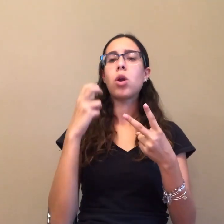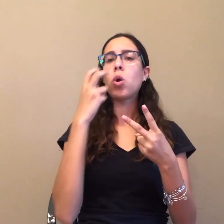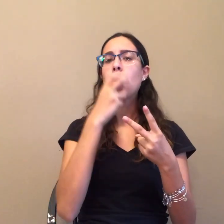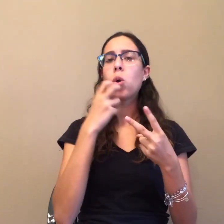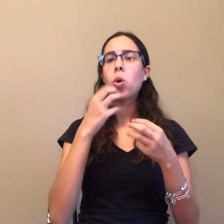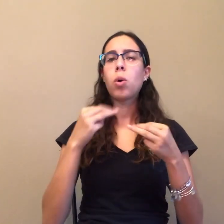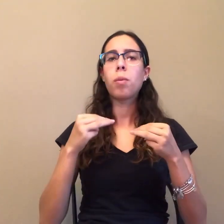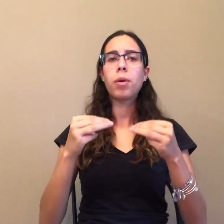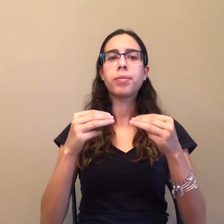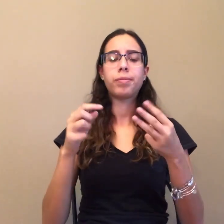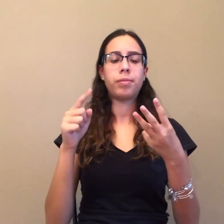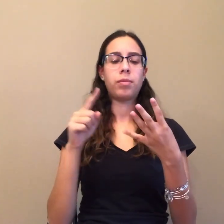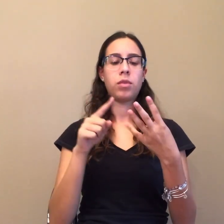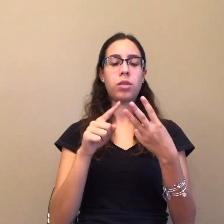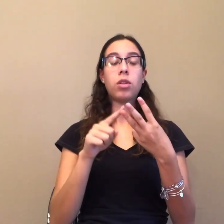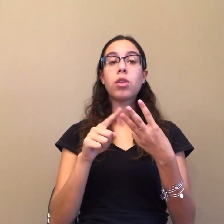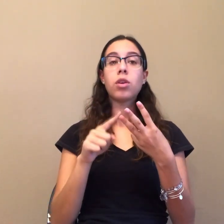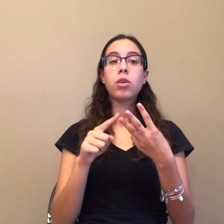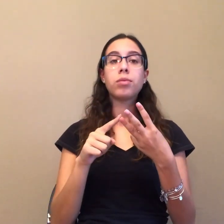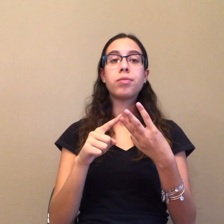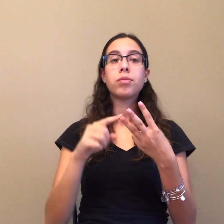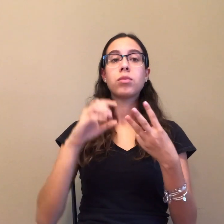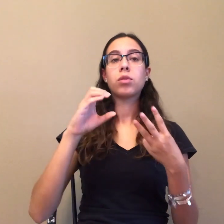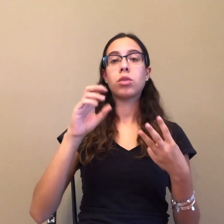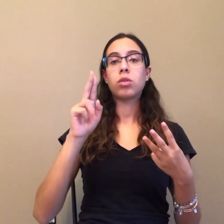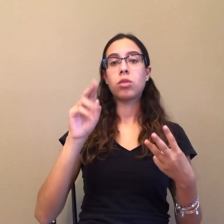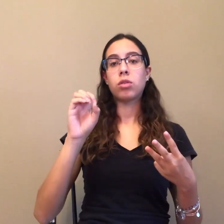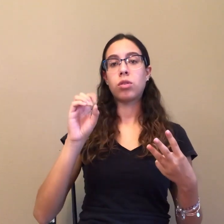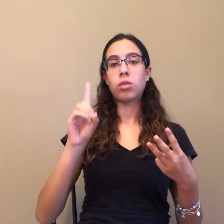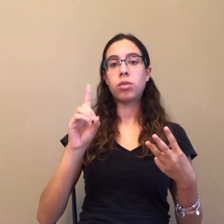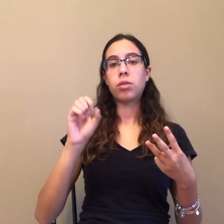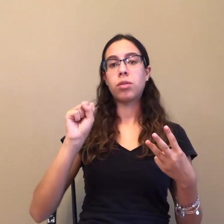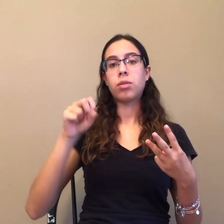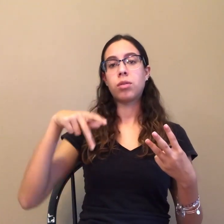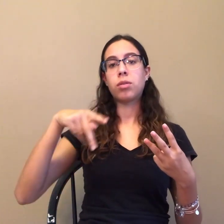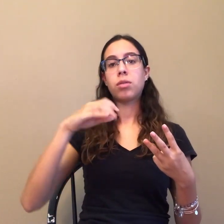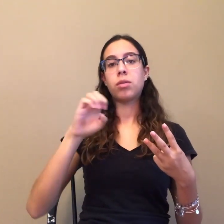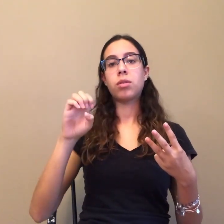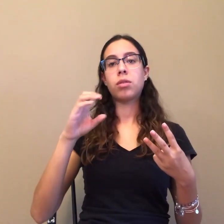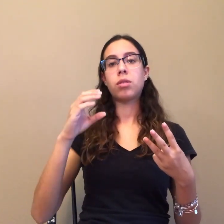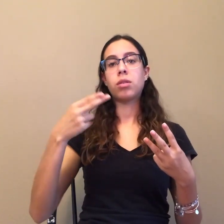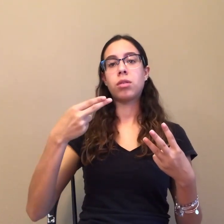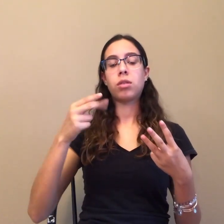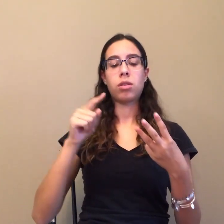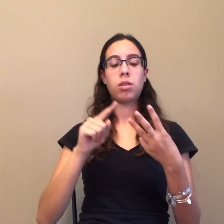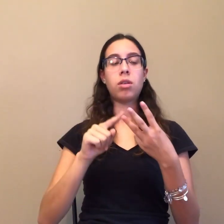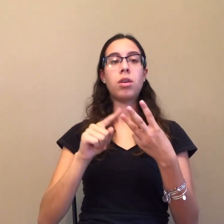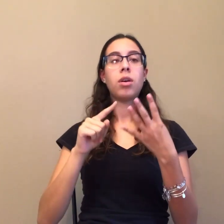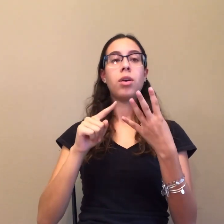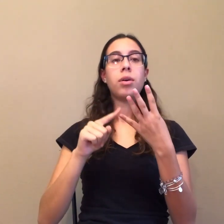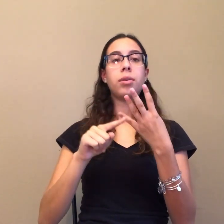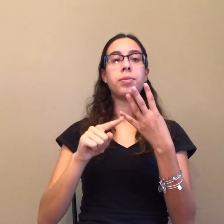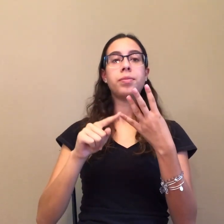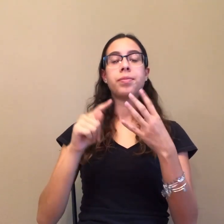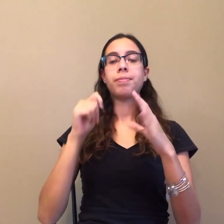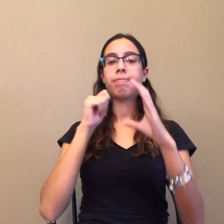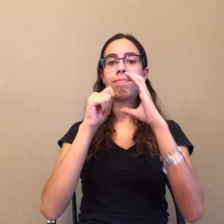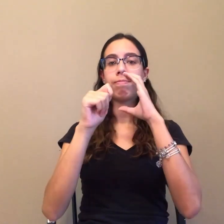second, oral method. The third, cued speech. The fourth,